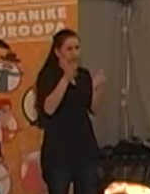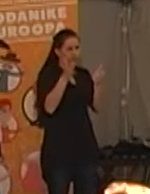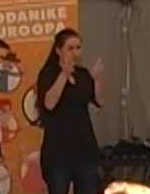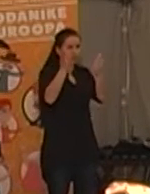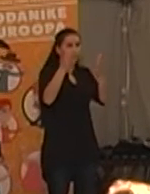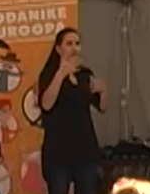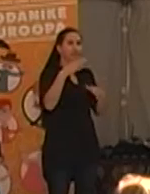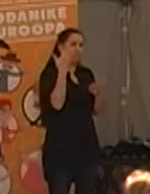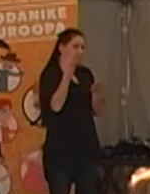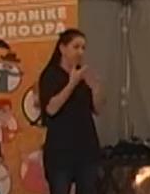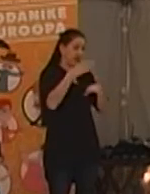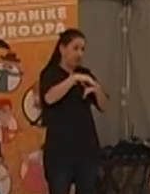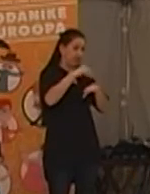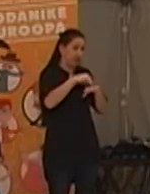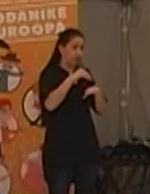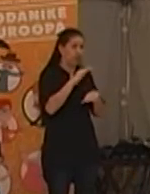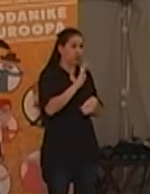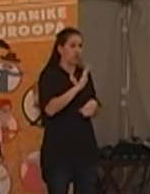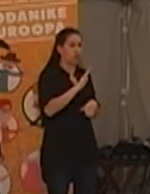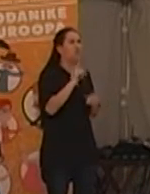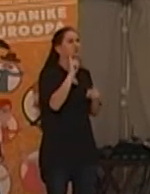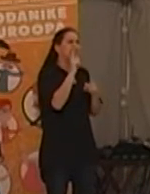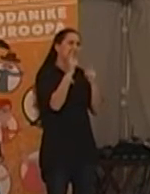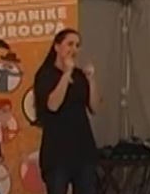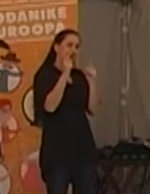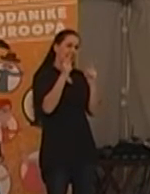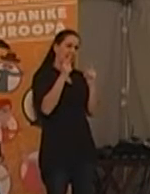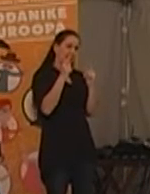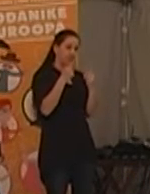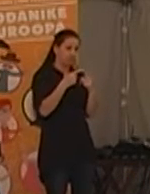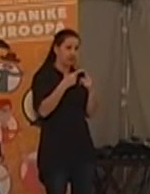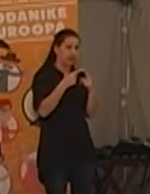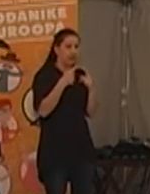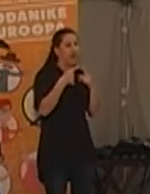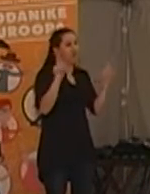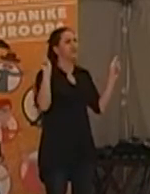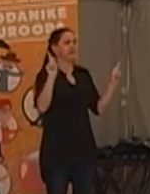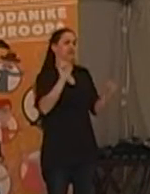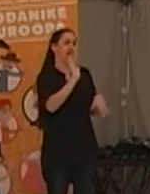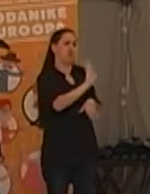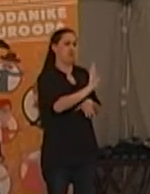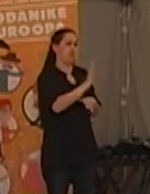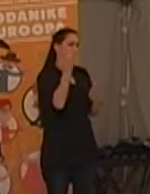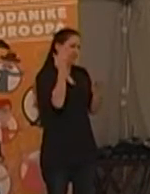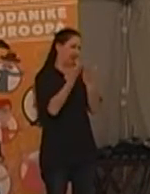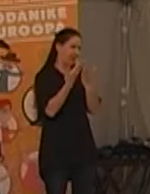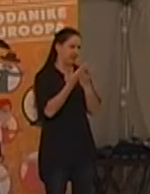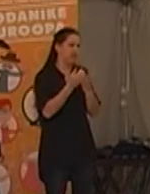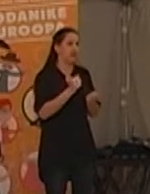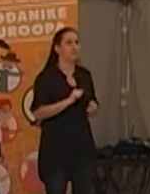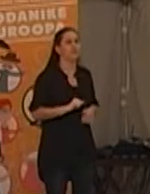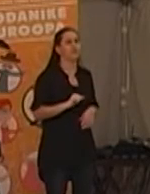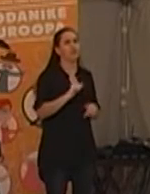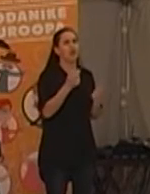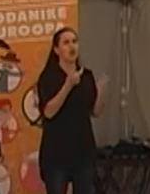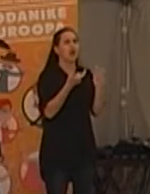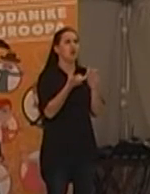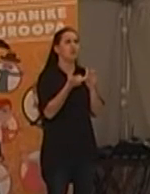which is maybe extreme in this sense, because Norway, Denmark and Finland, they are a bit